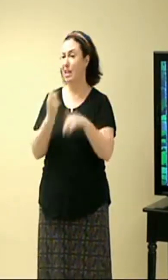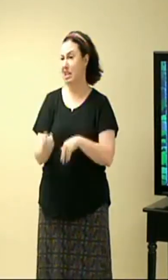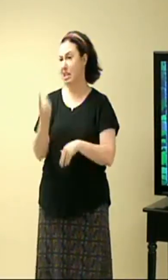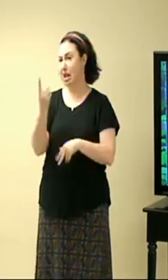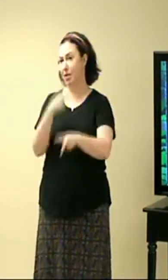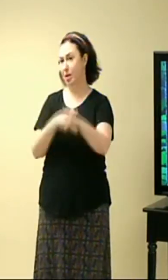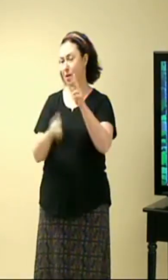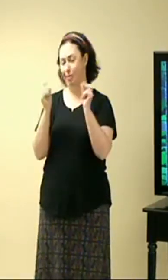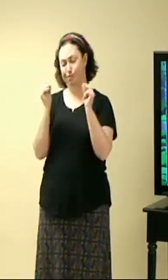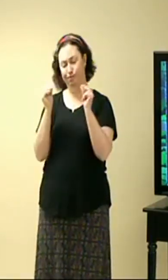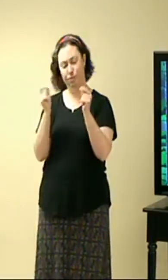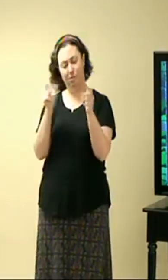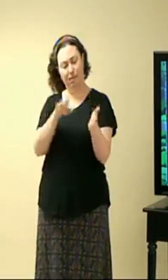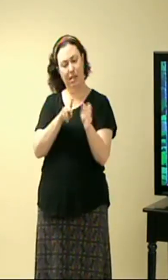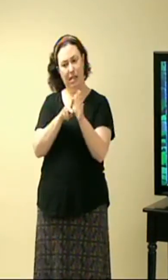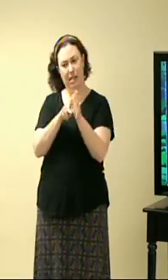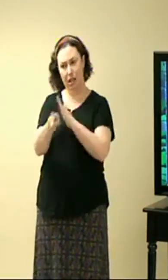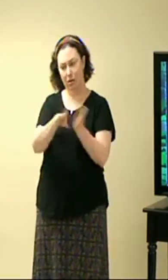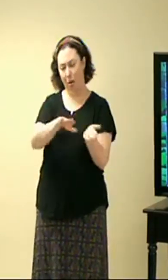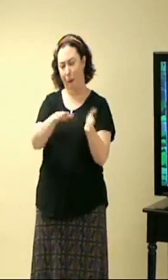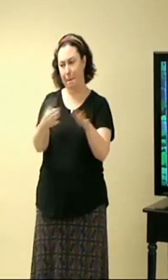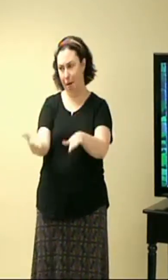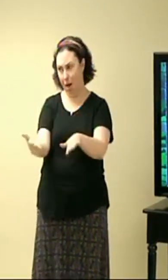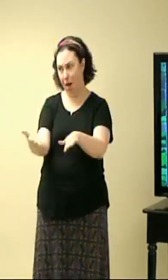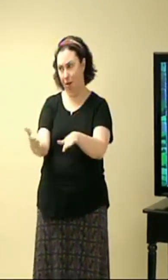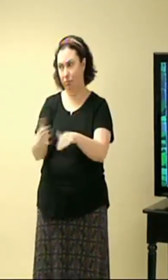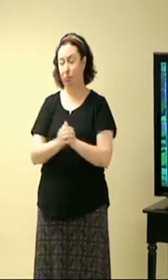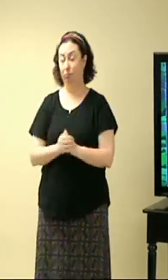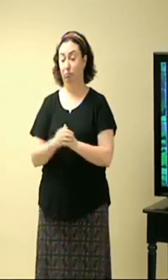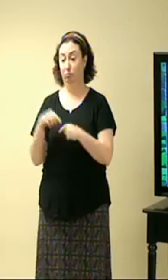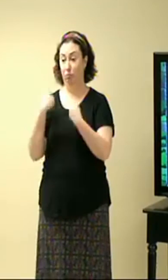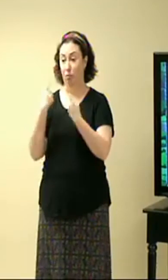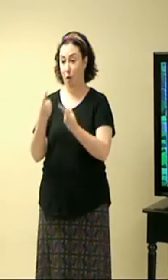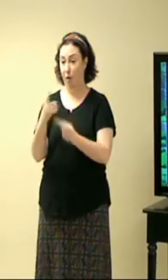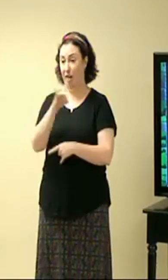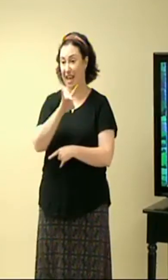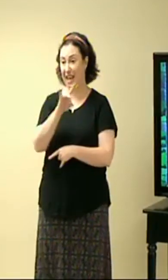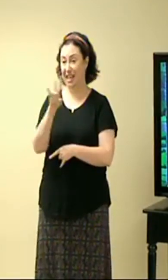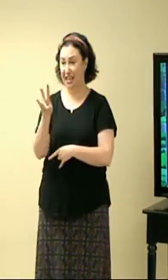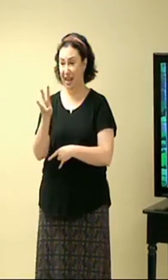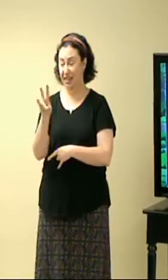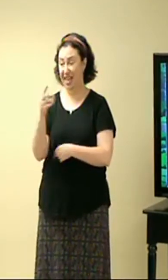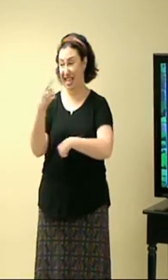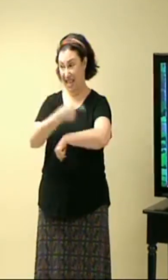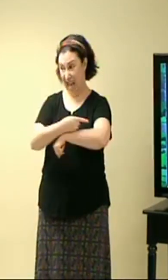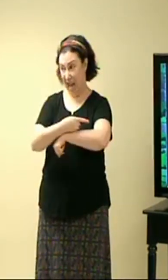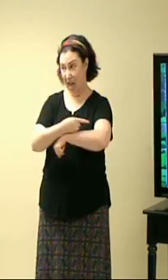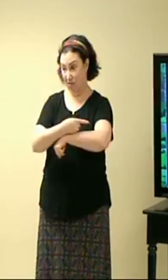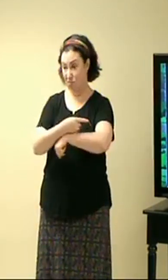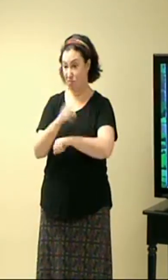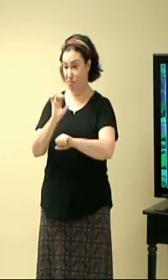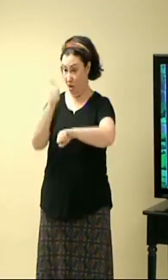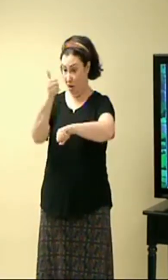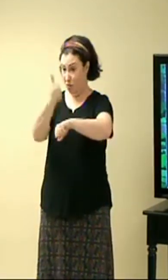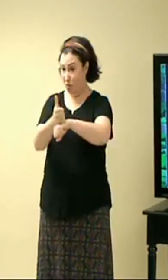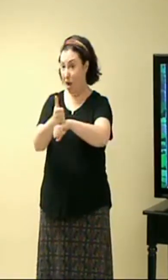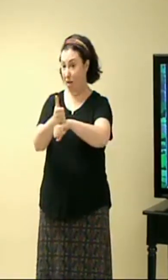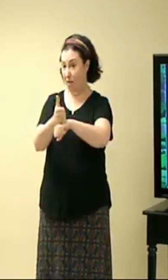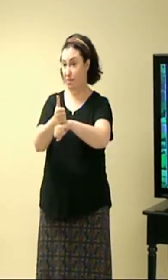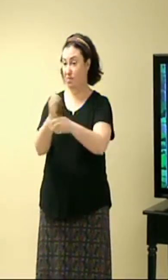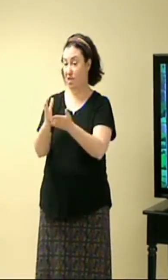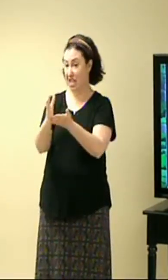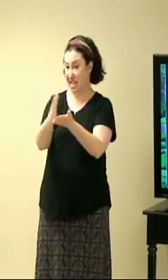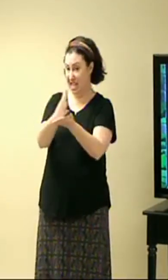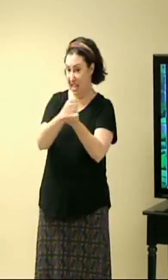that moment. In addition, over a course of 87 days, Deepwater Horizon pumped out, I believe, 8 million gallons of